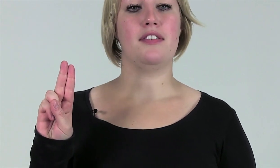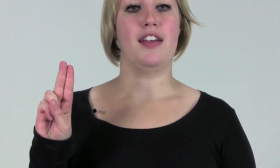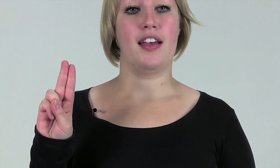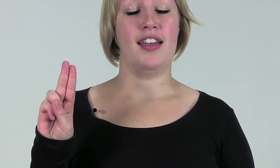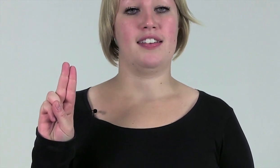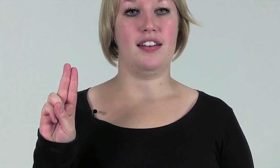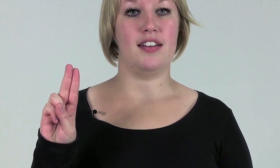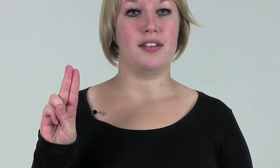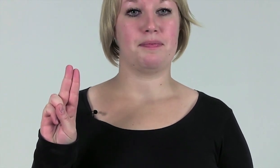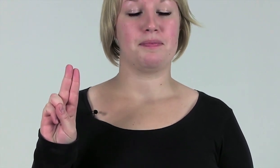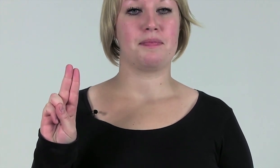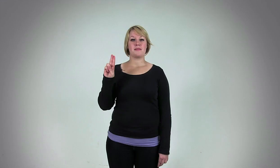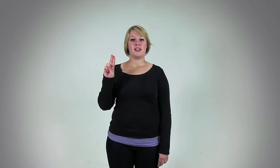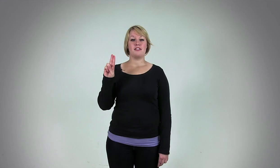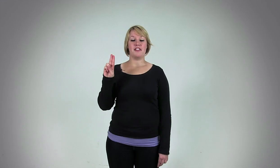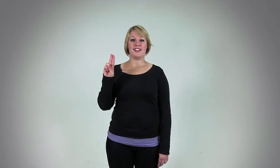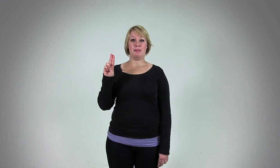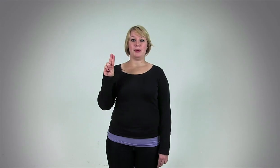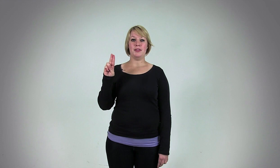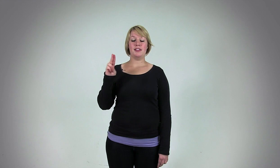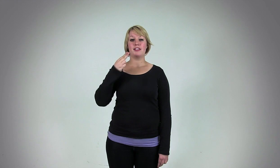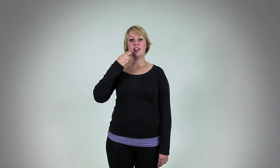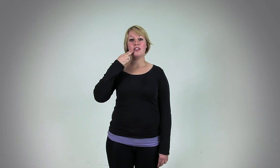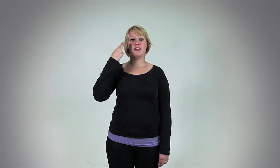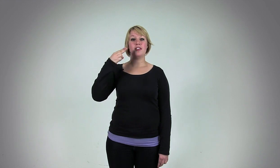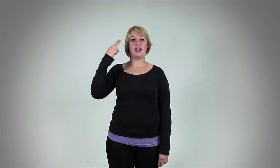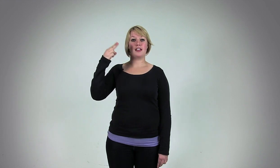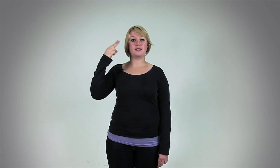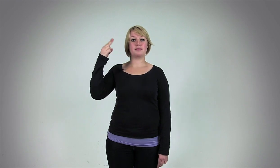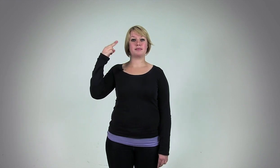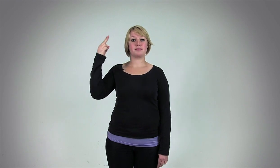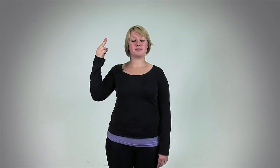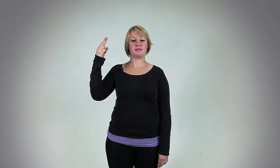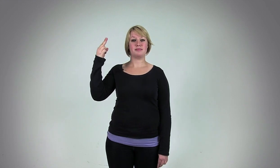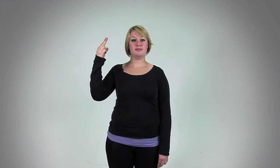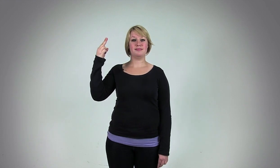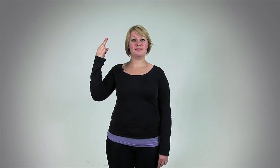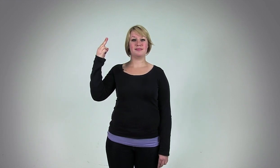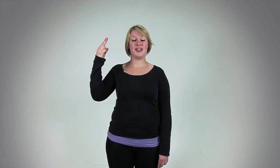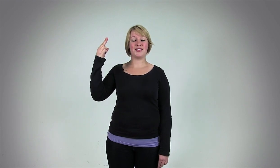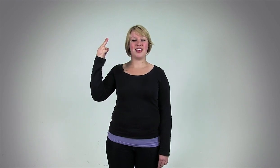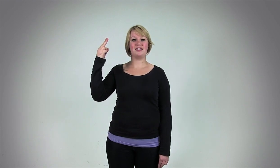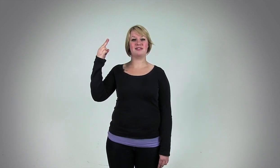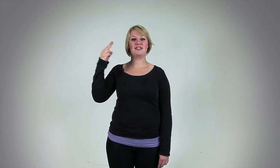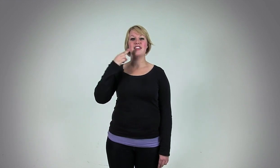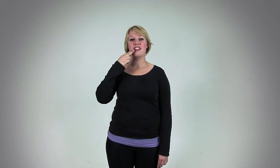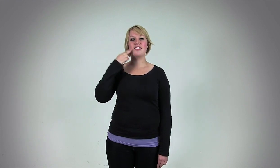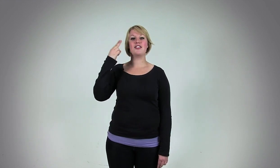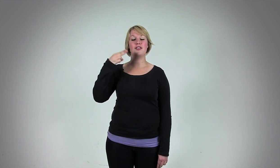finger extended. For example, to sing. Your turn. To